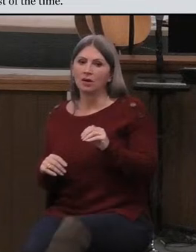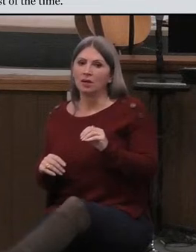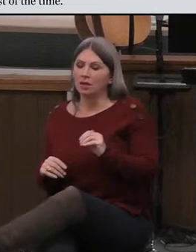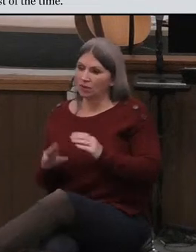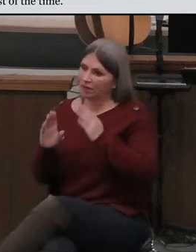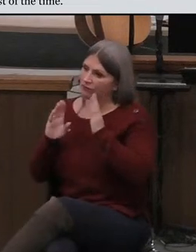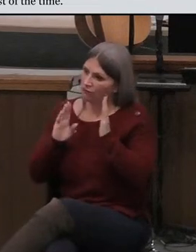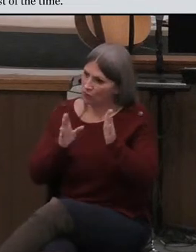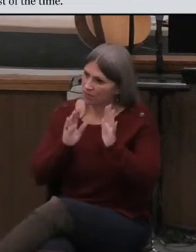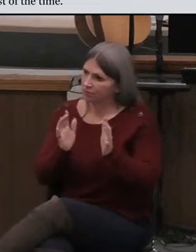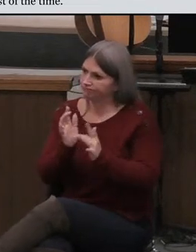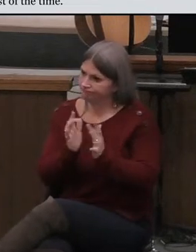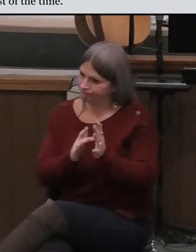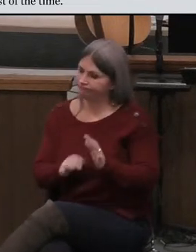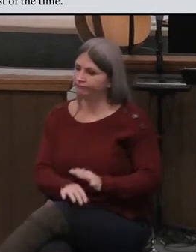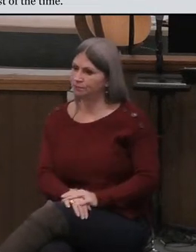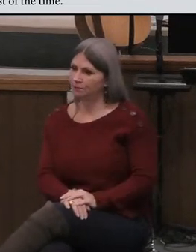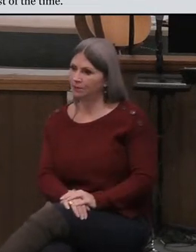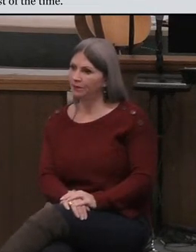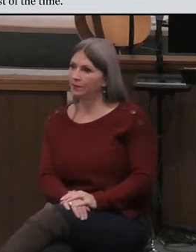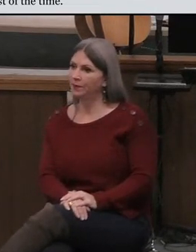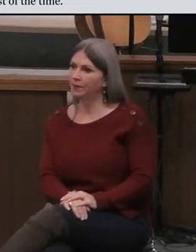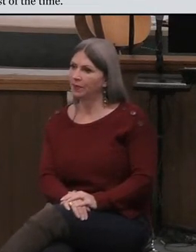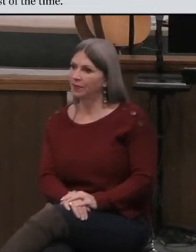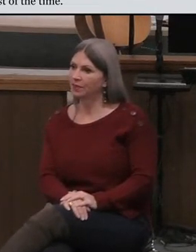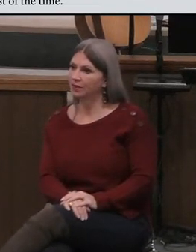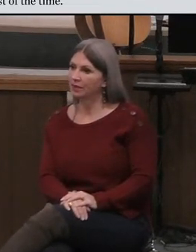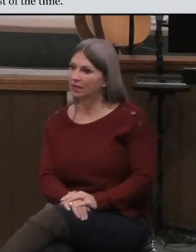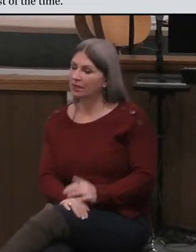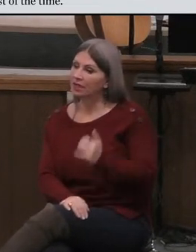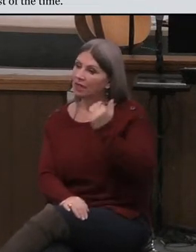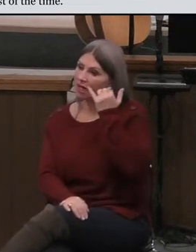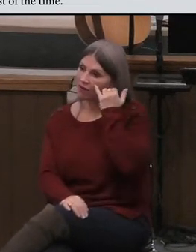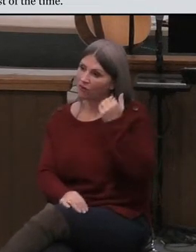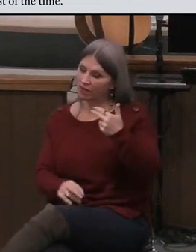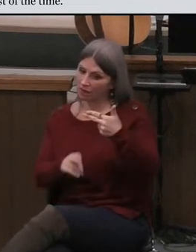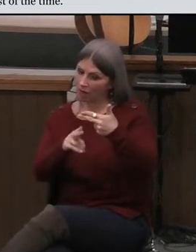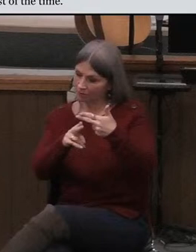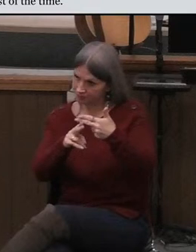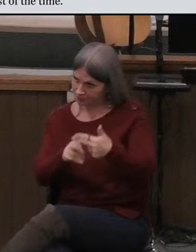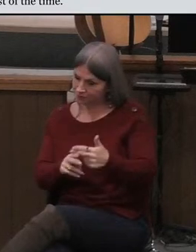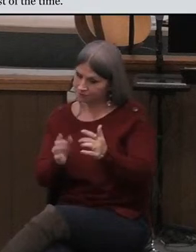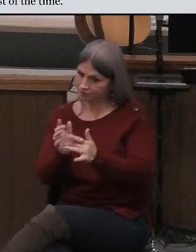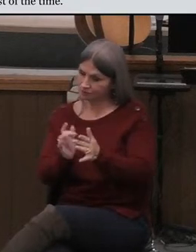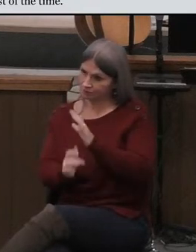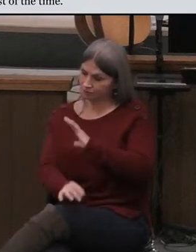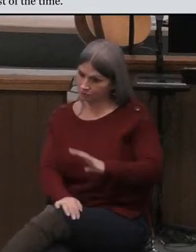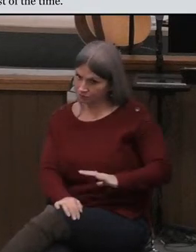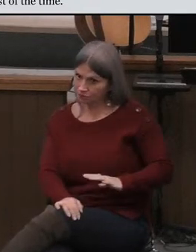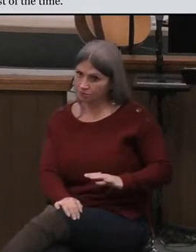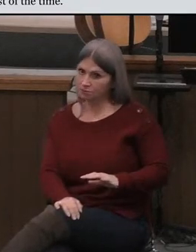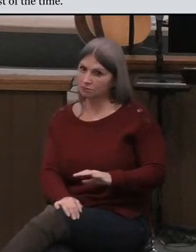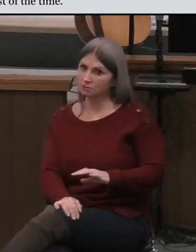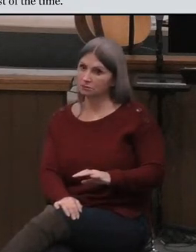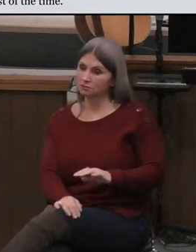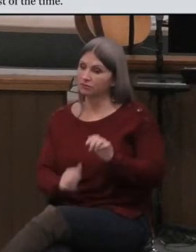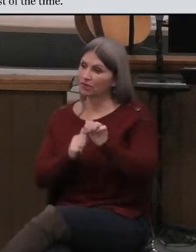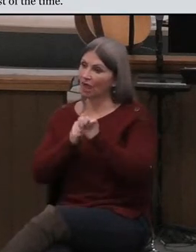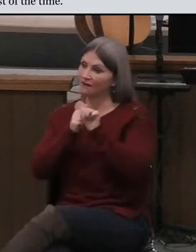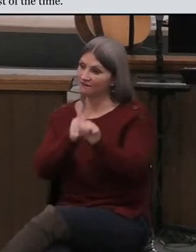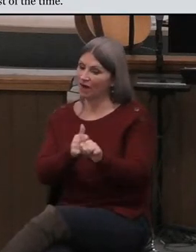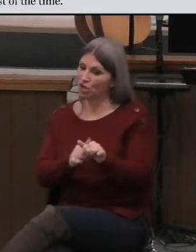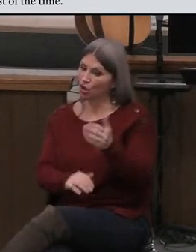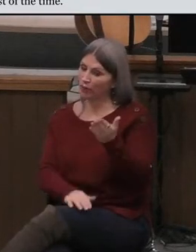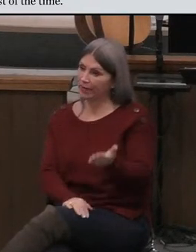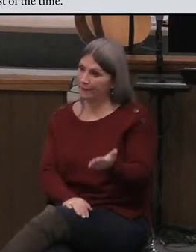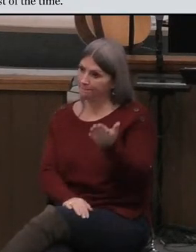time. How many of you call on Christ only when you need him? Only follow him only when he's